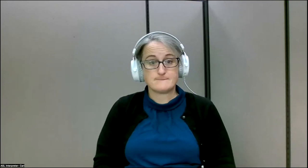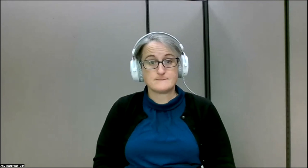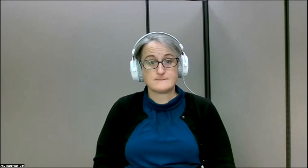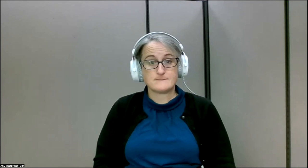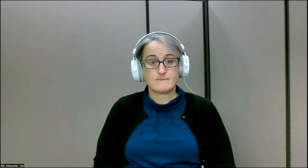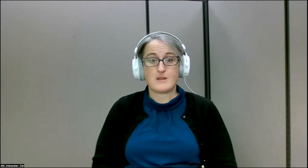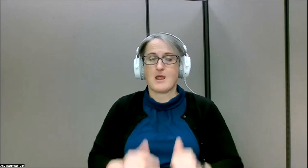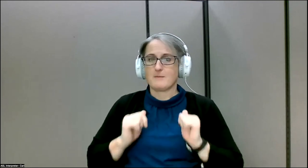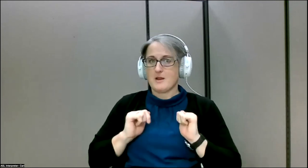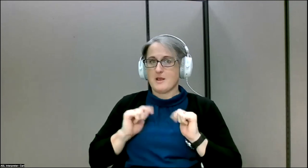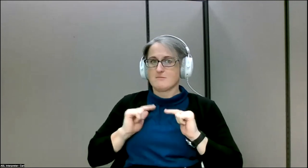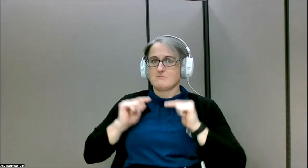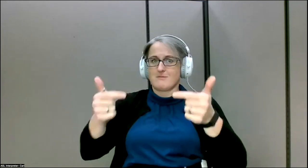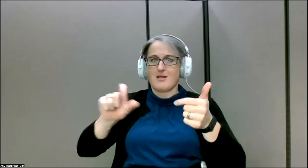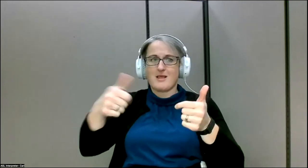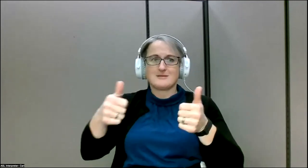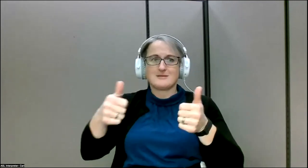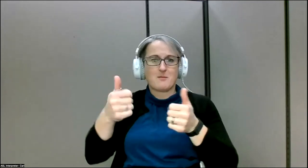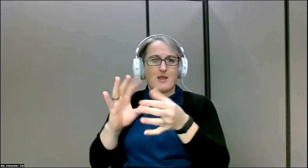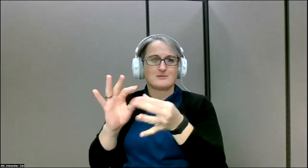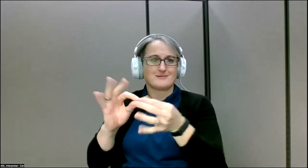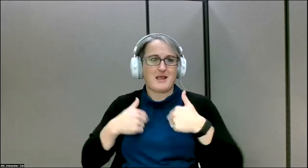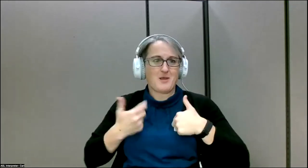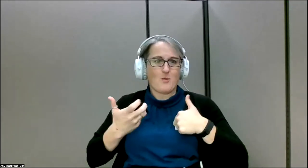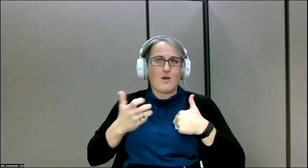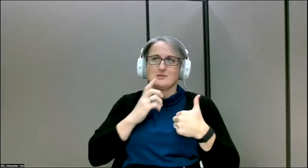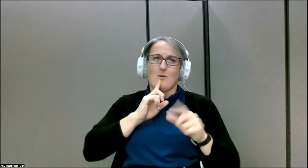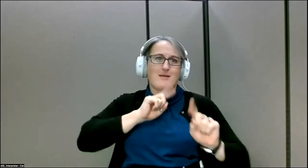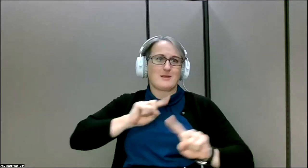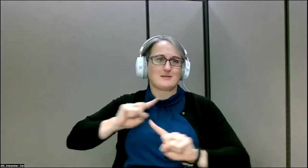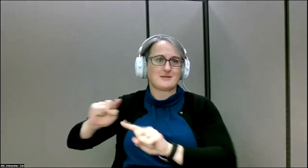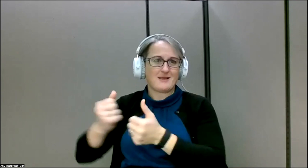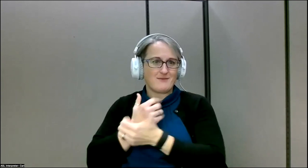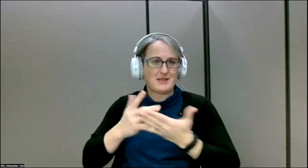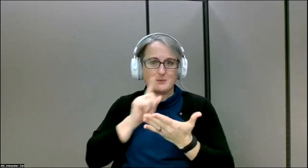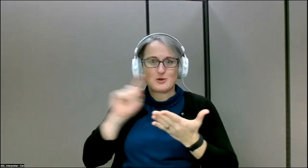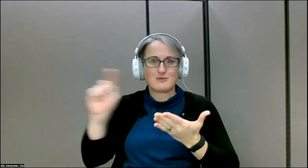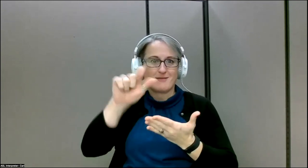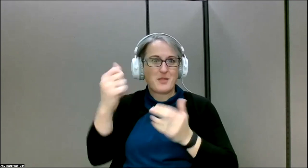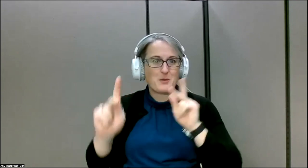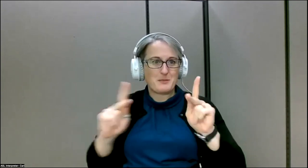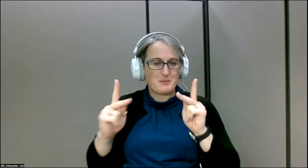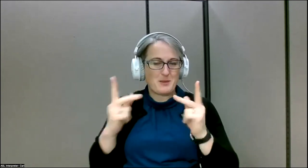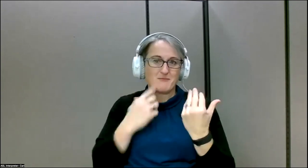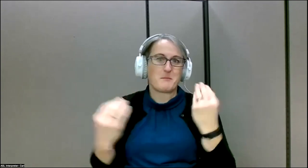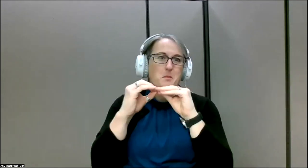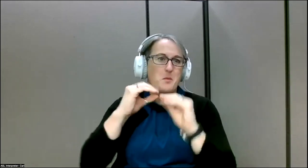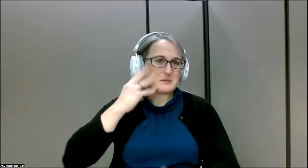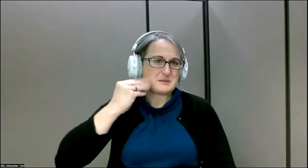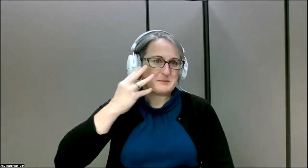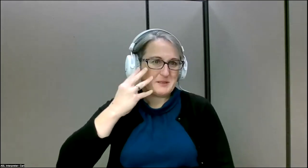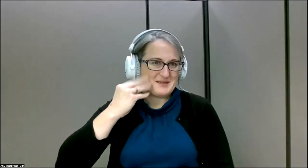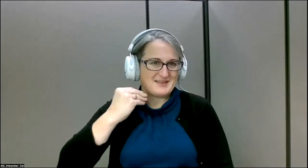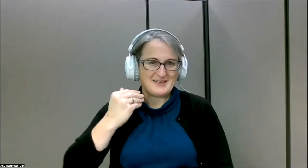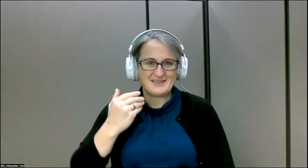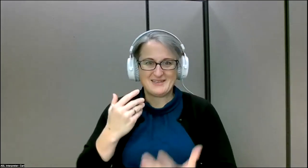I'm going to let somebody else take that, so I don't take all the all the questions. And there's probably people on the panel that have a little bit more expertise as